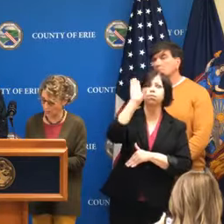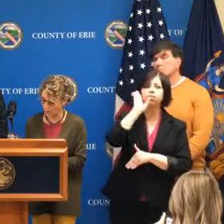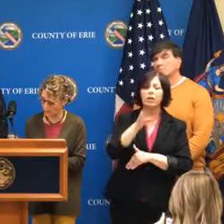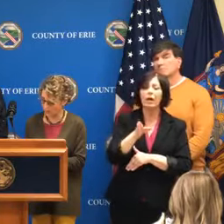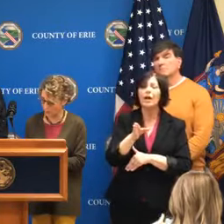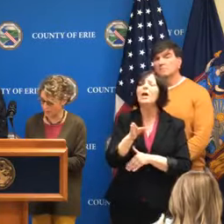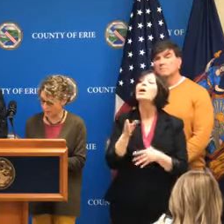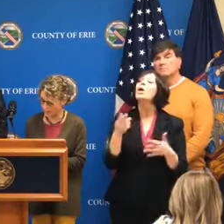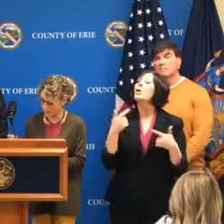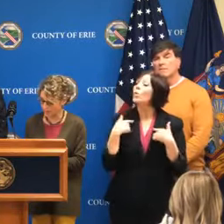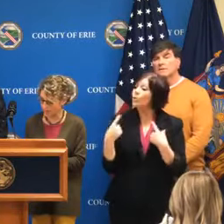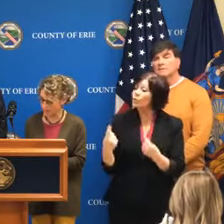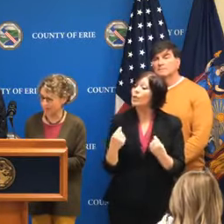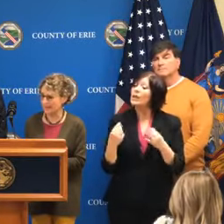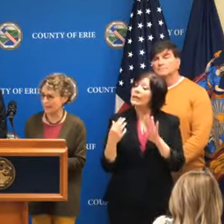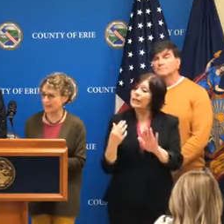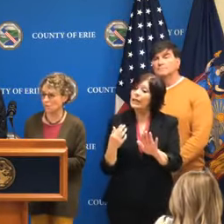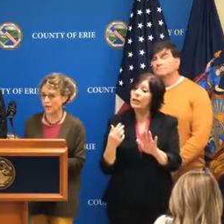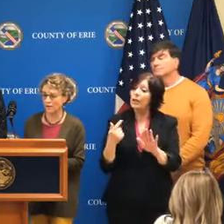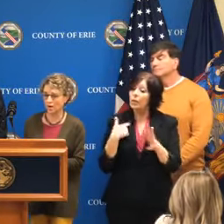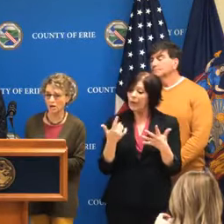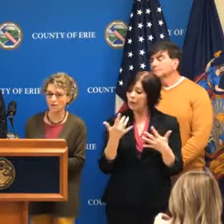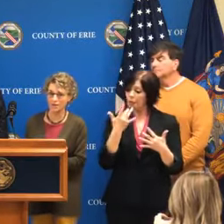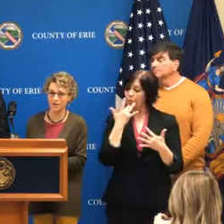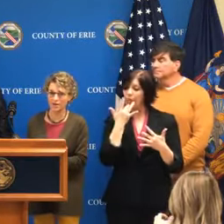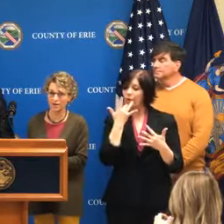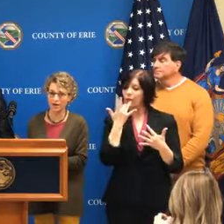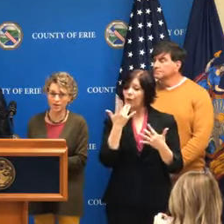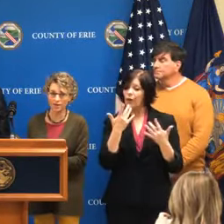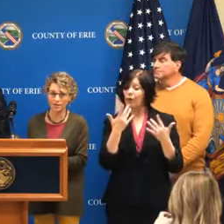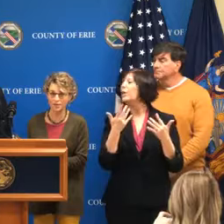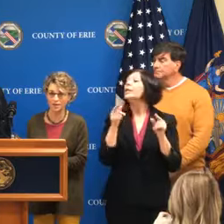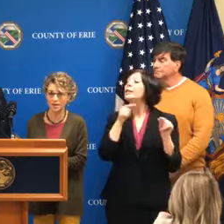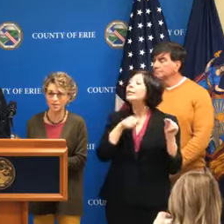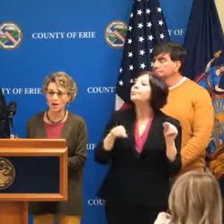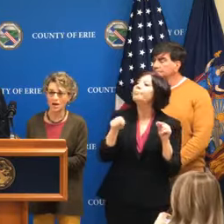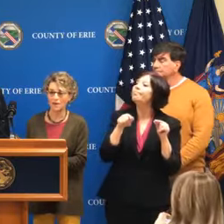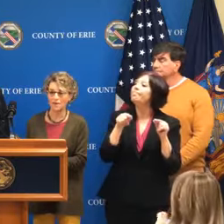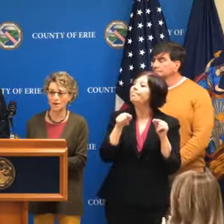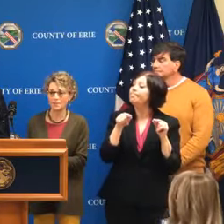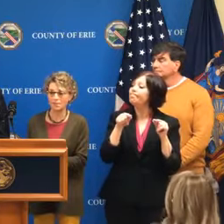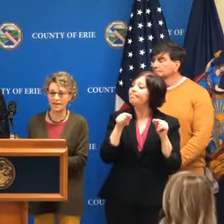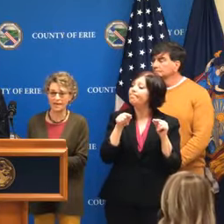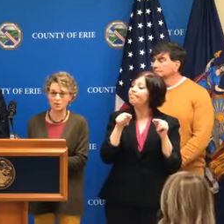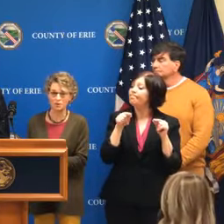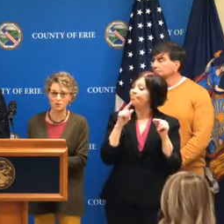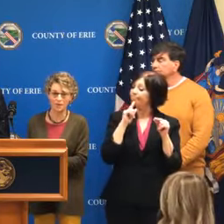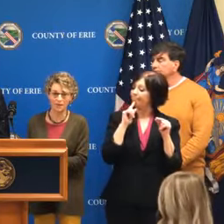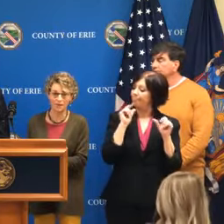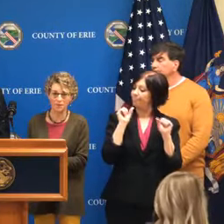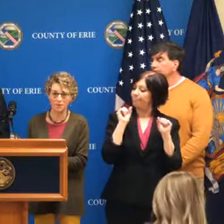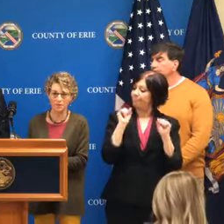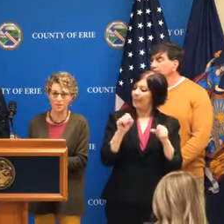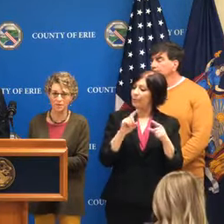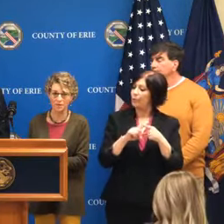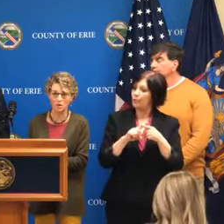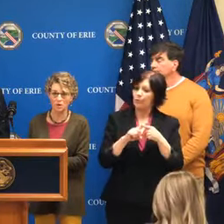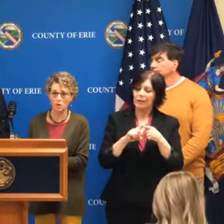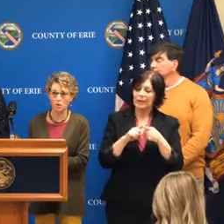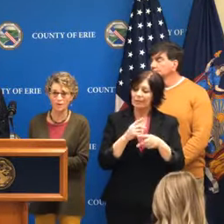where we're concerned is that where the cutoff is in our healthcare system of being able to care for the number